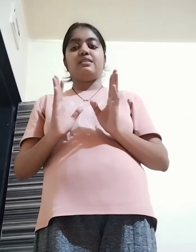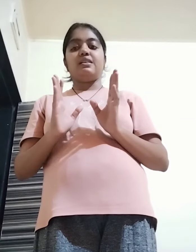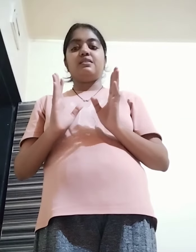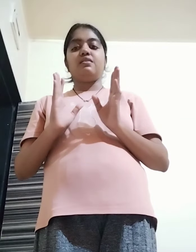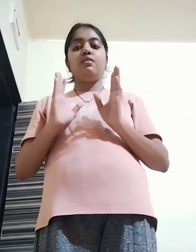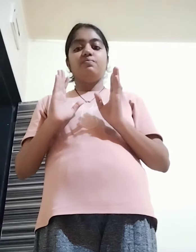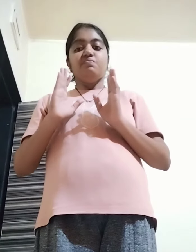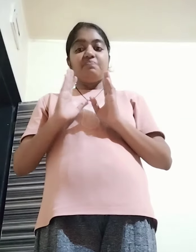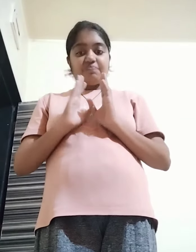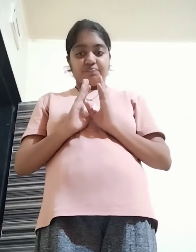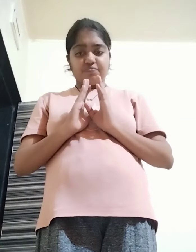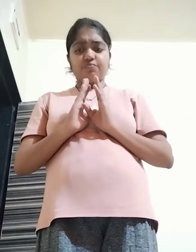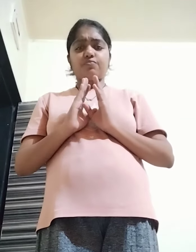access